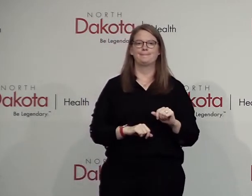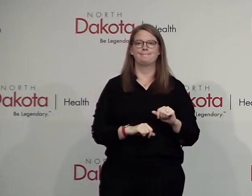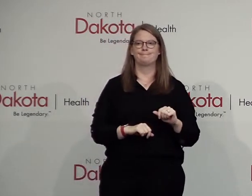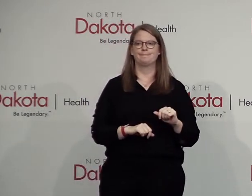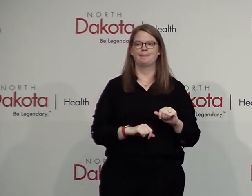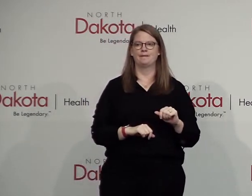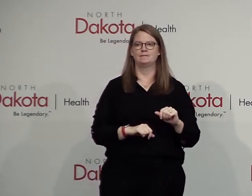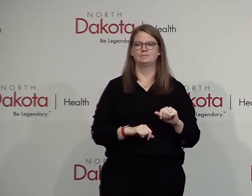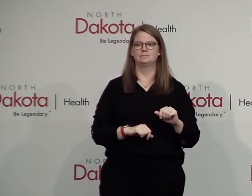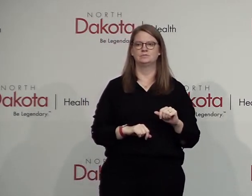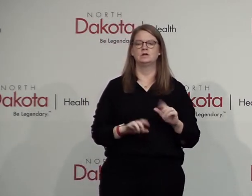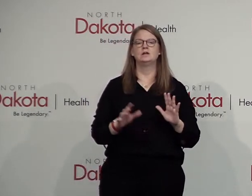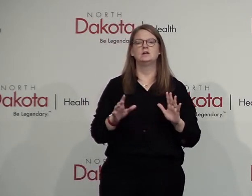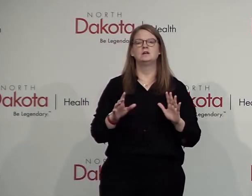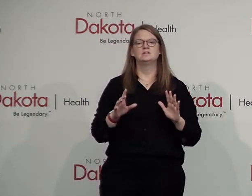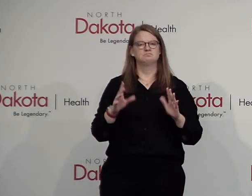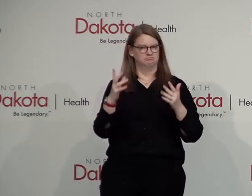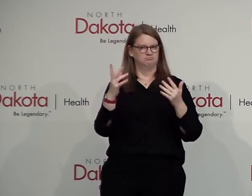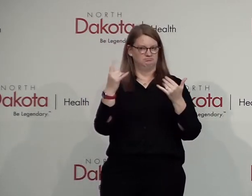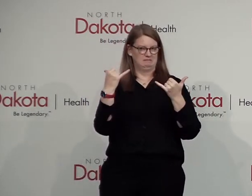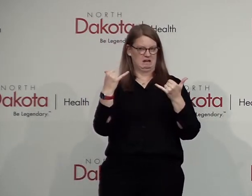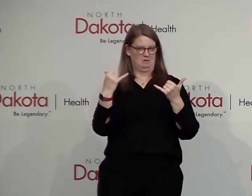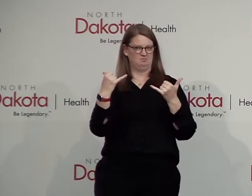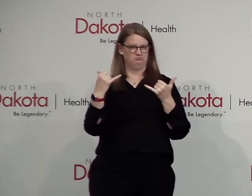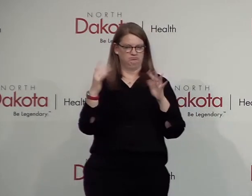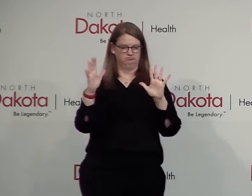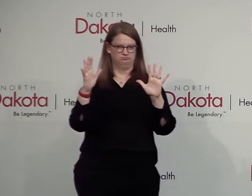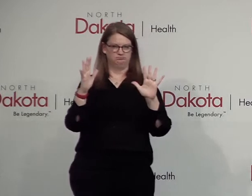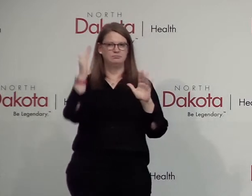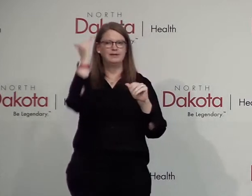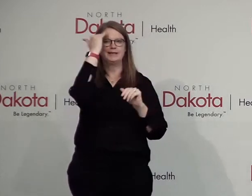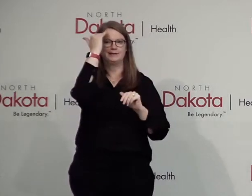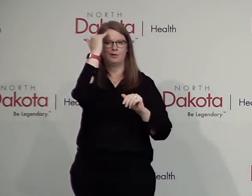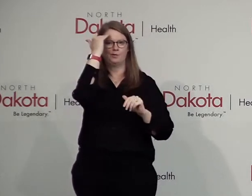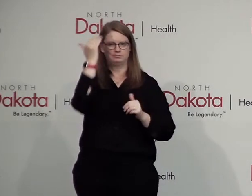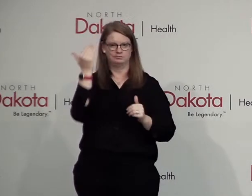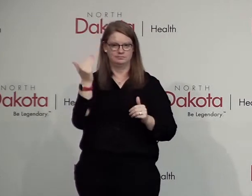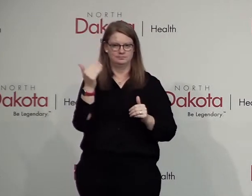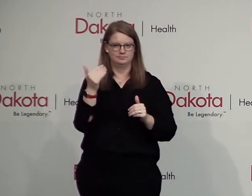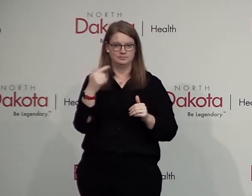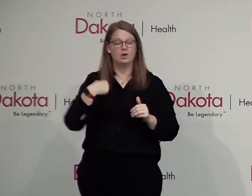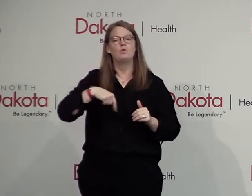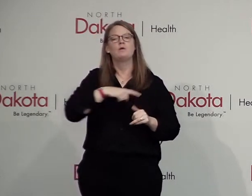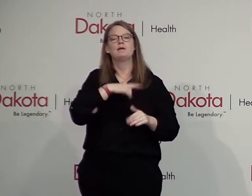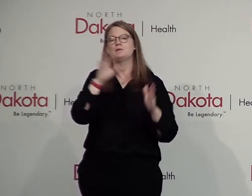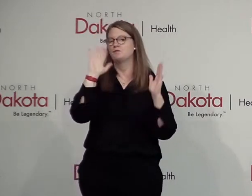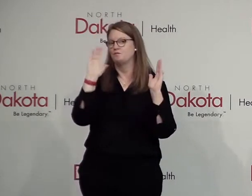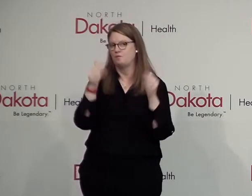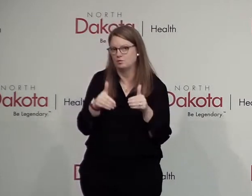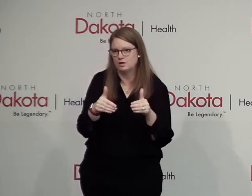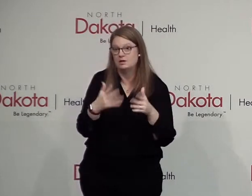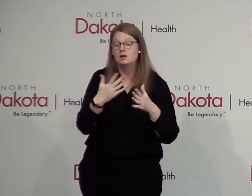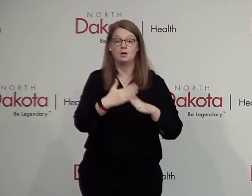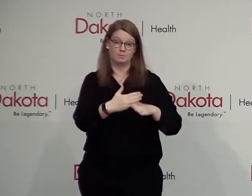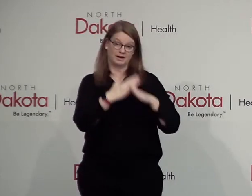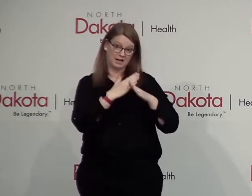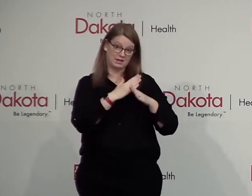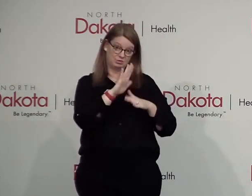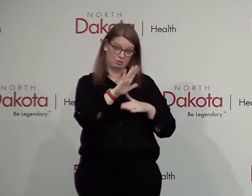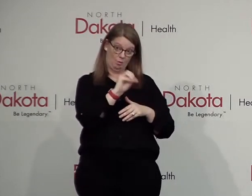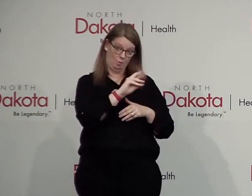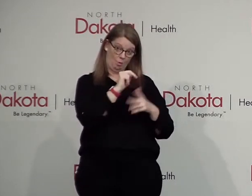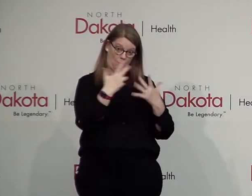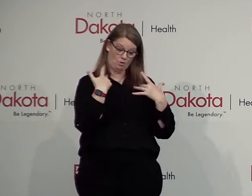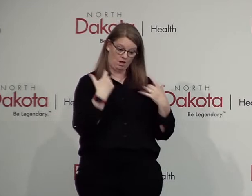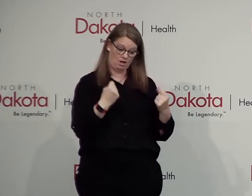I think we all know by now that there's a strong theme that we've been focusing on, which is that protecting your own health helps protect